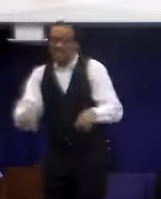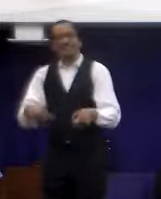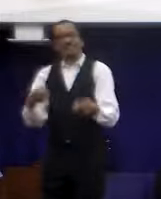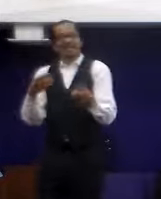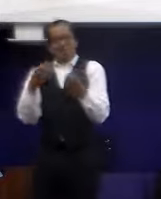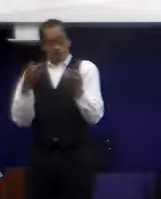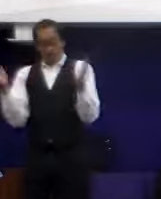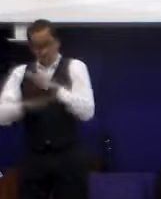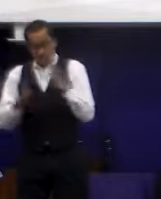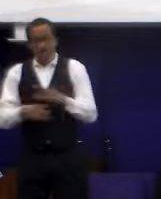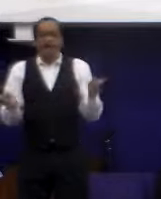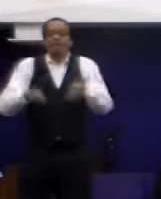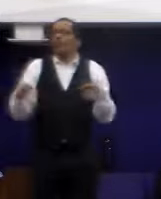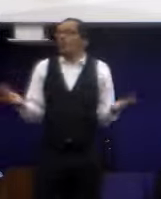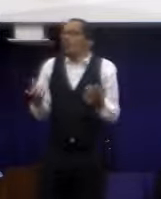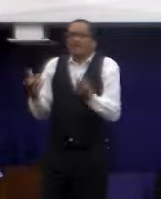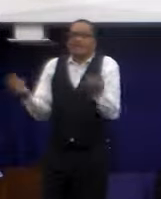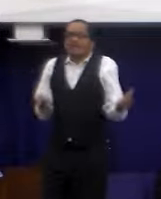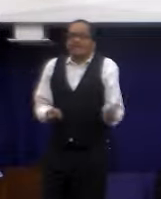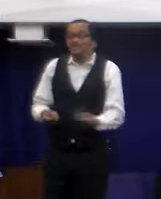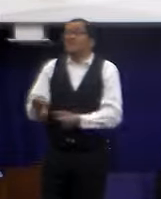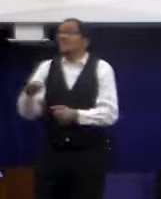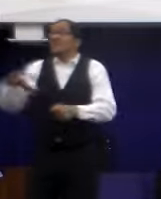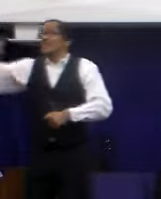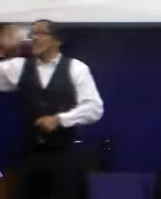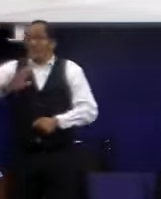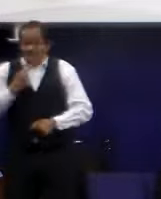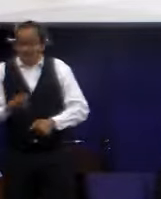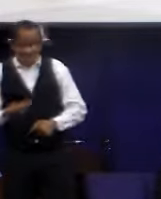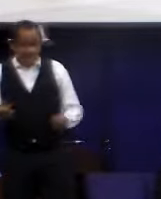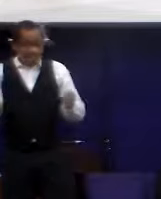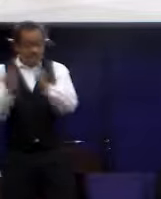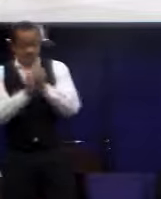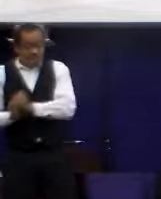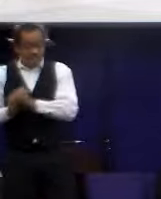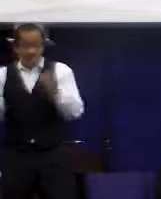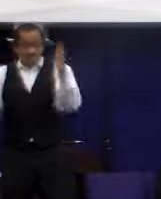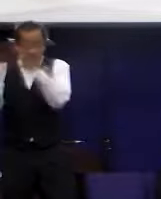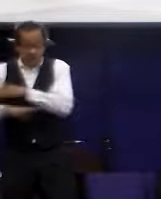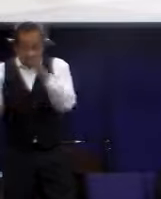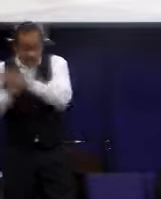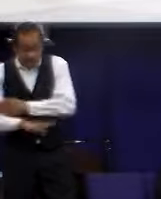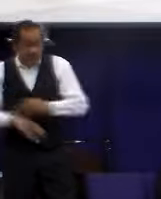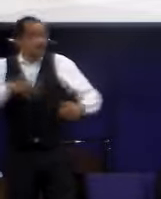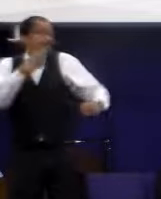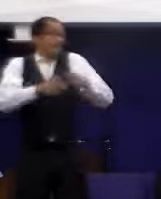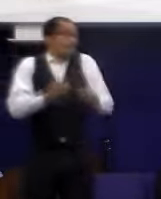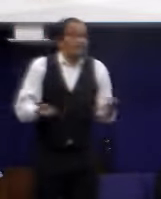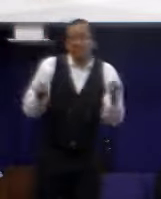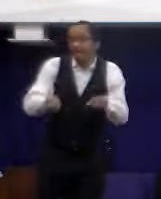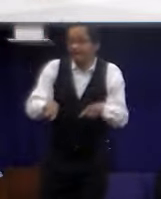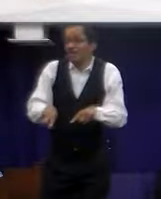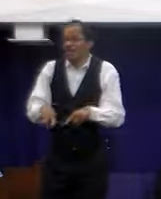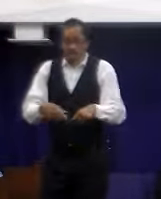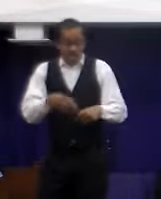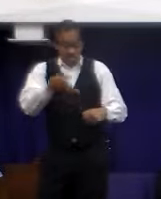hallelujah. But what you want to do? God said, I'll be with you in the storm. Uh-huh. I'll be with you when you come out of the storm. Yes. Amen. So if God is with